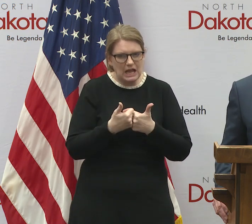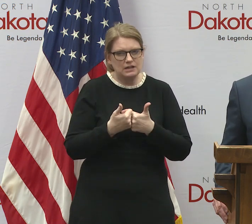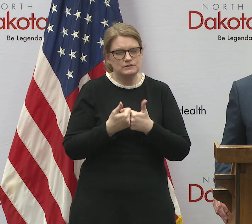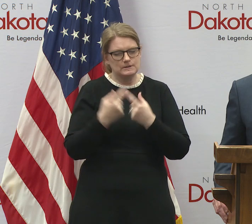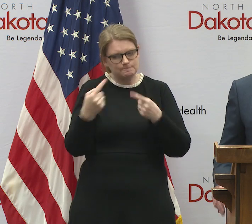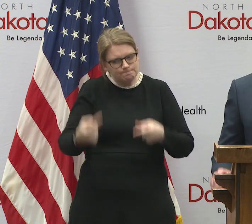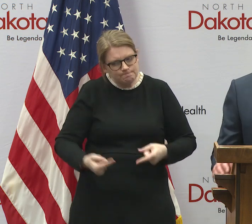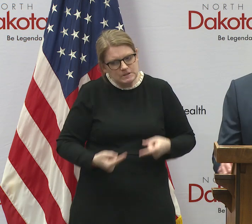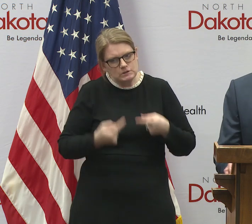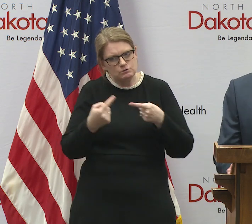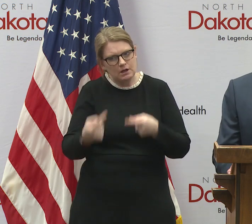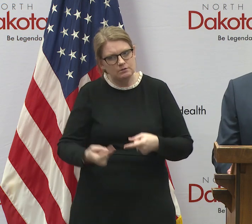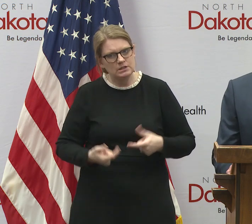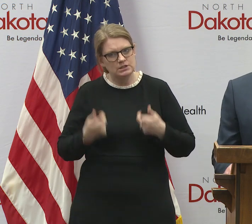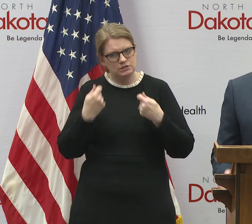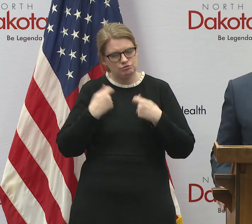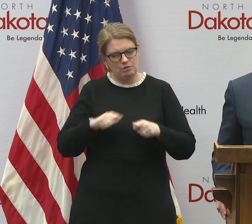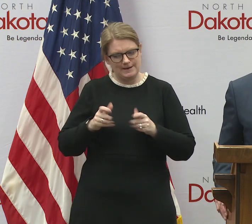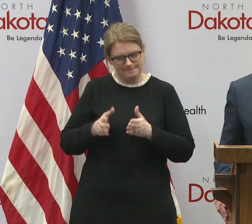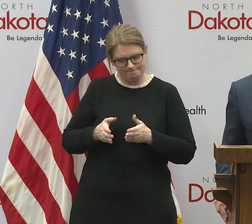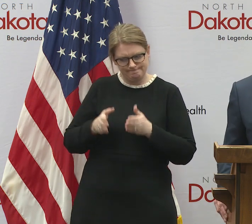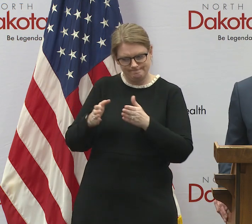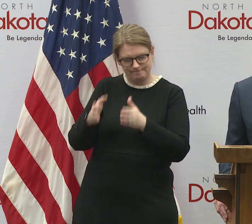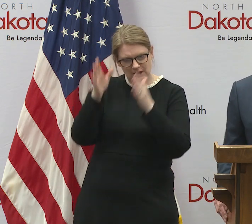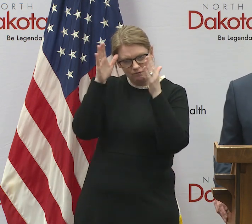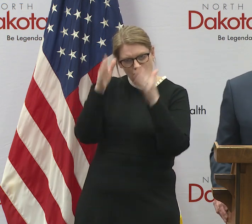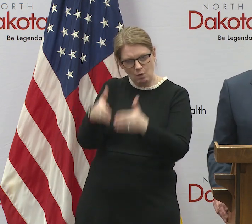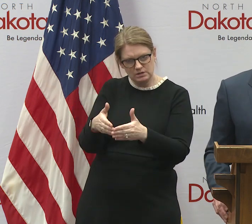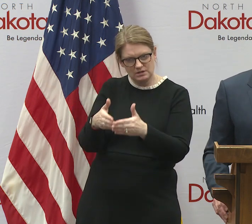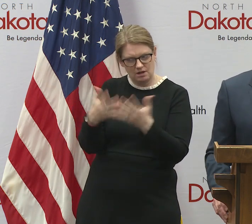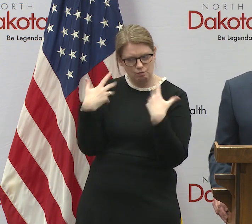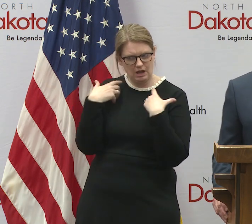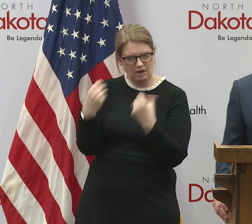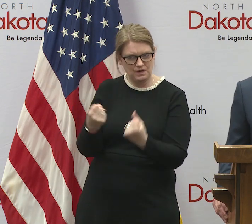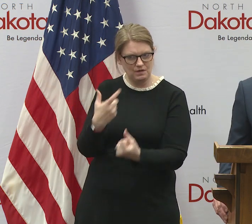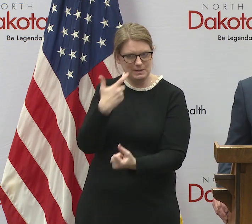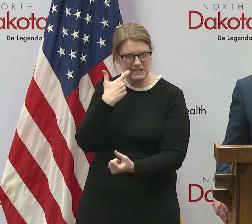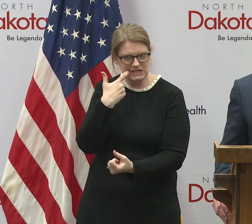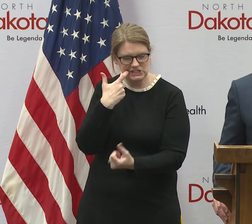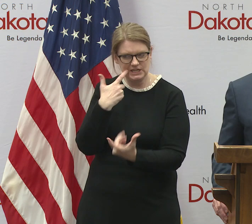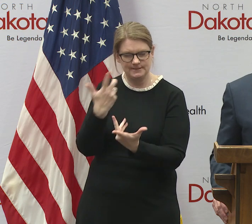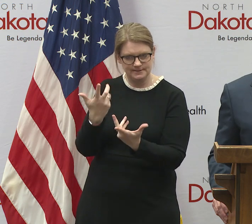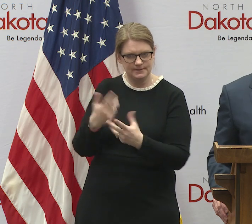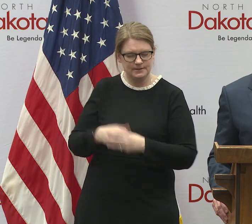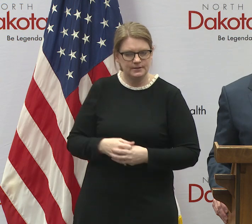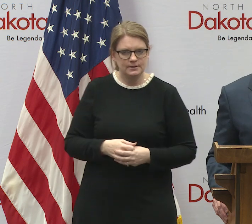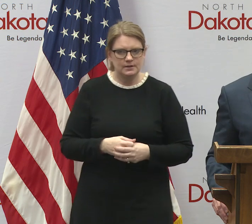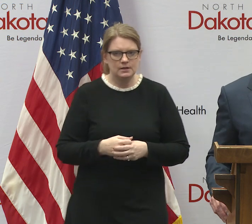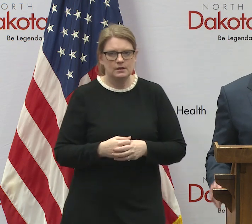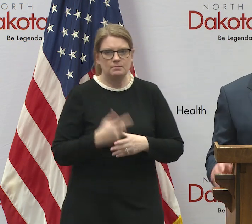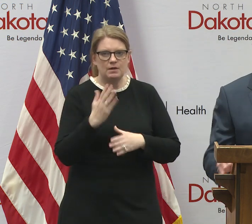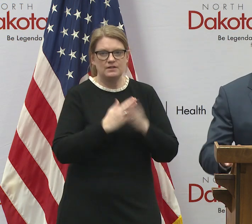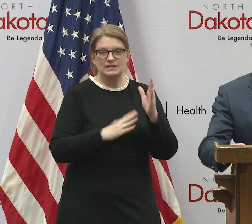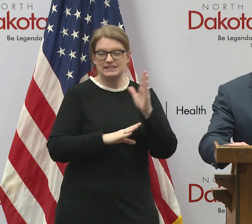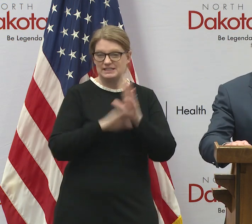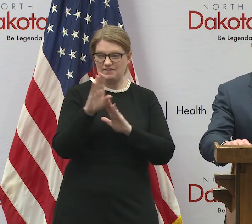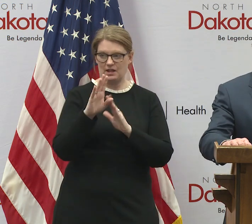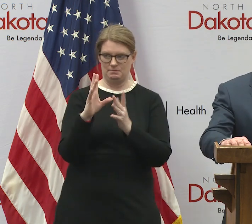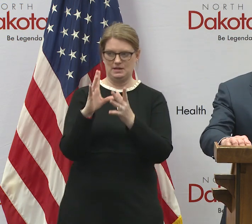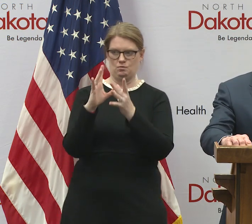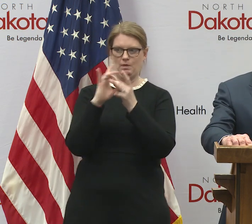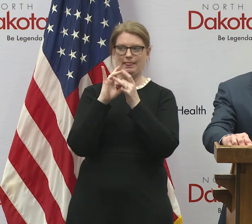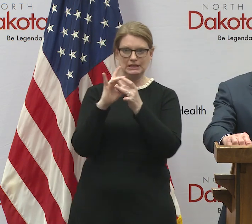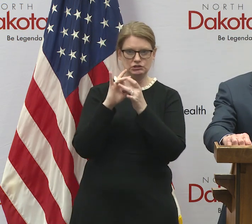or struggling with trying to stay on a path to recovery from addiction. And part of that recovery is developing relationships